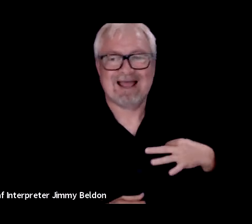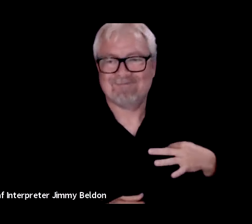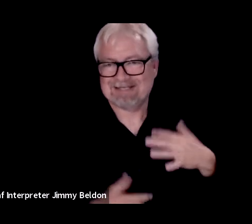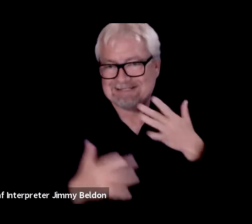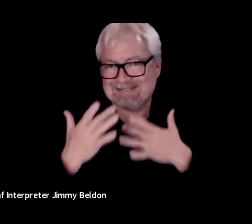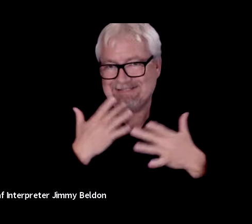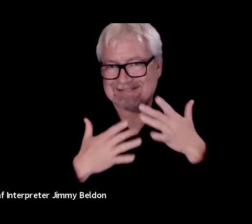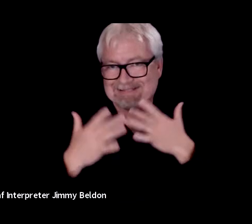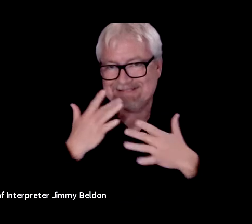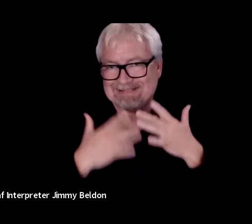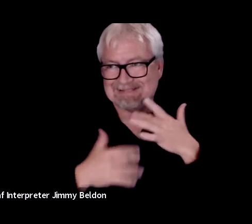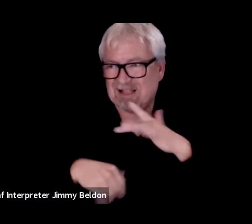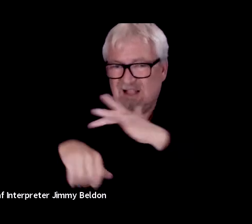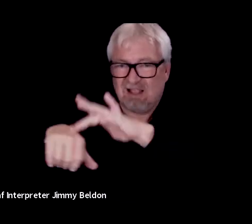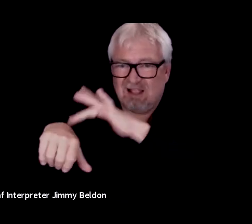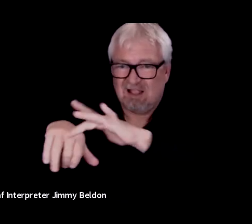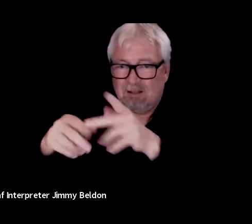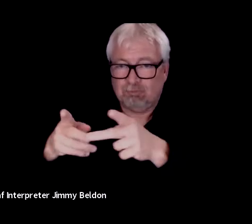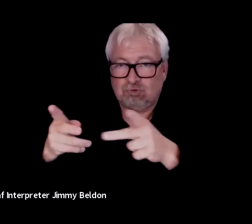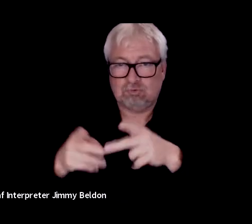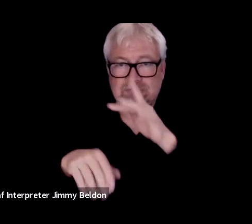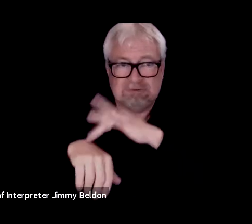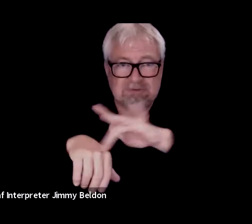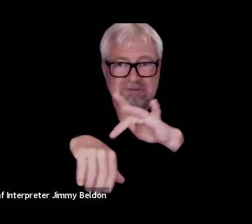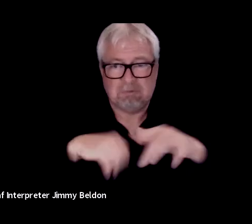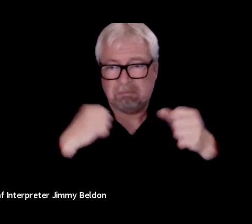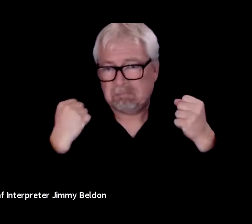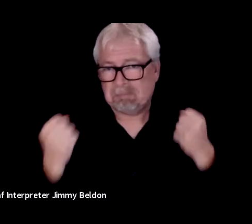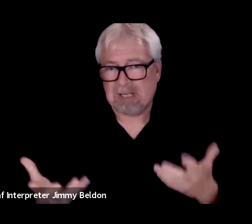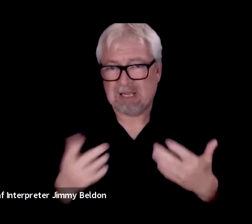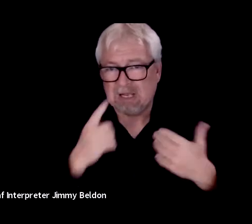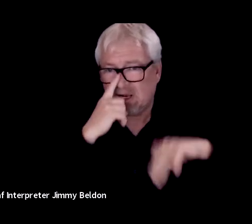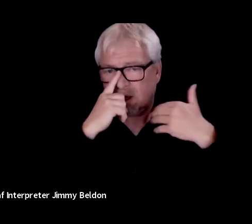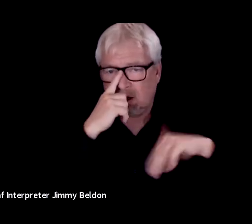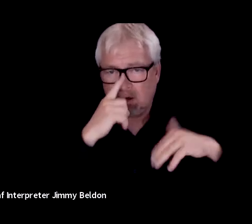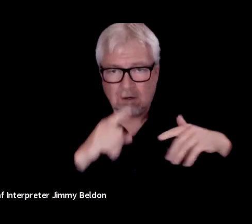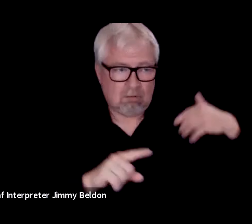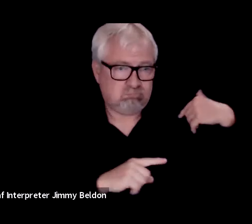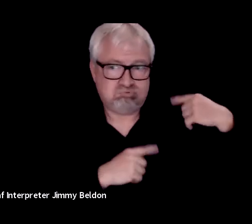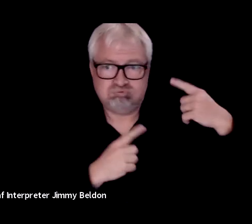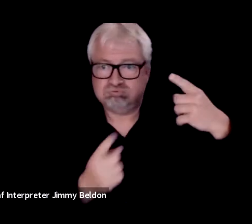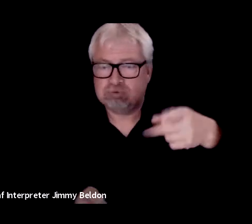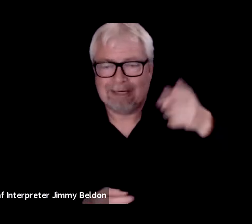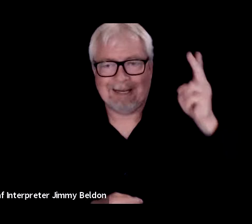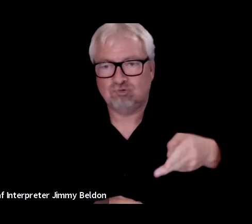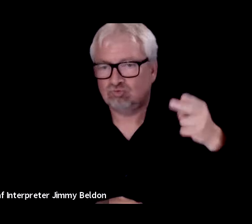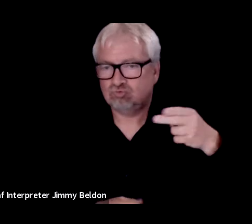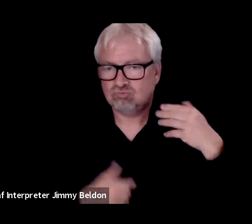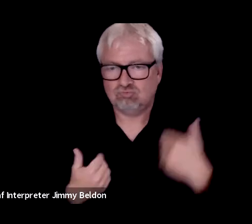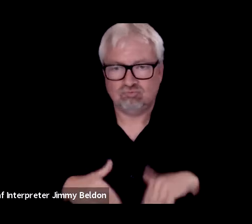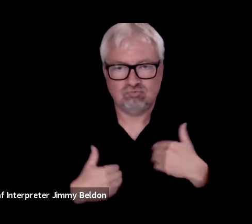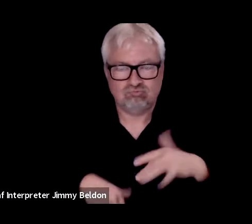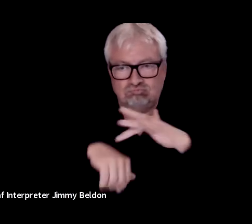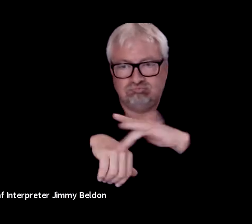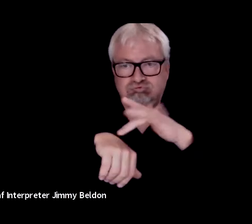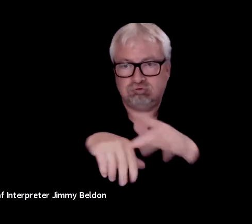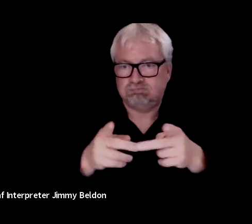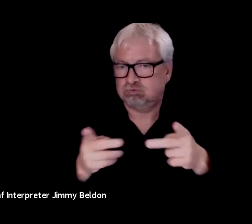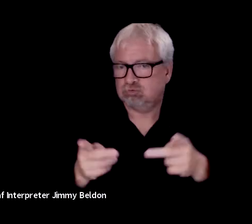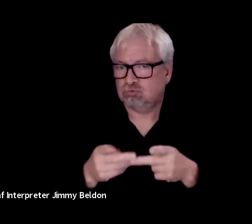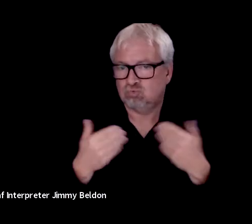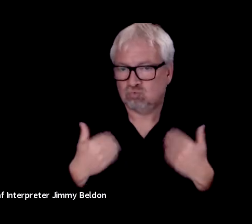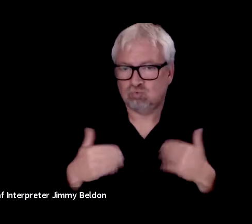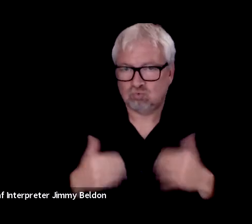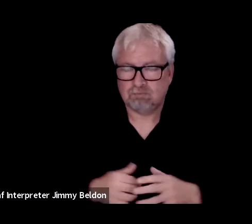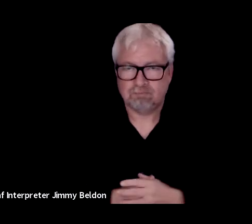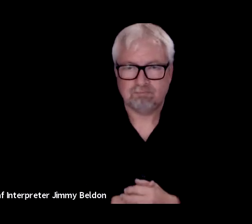we'll try to quantify that better, but that's just such a consistent story from around healthcare and long-term care. Should emphasize that too,